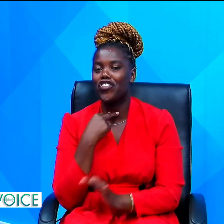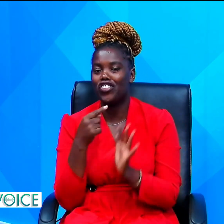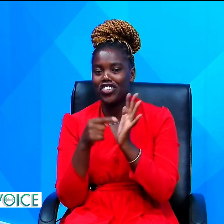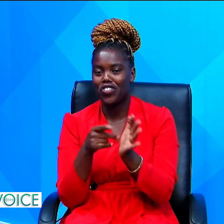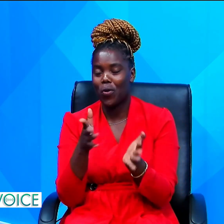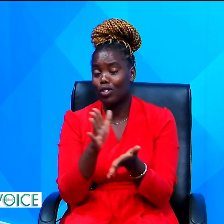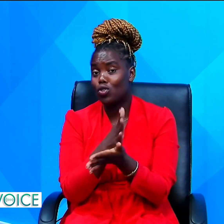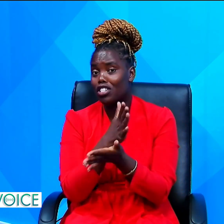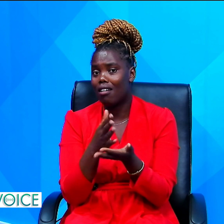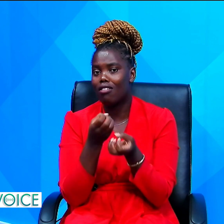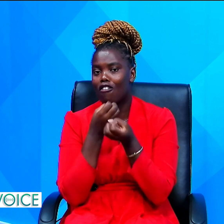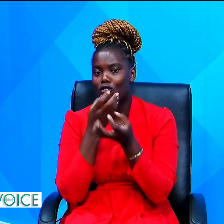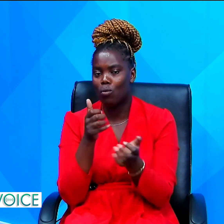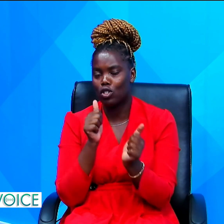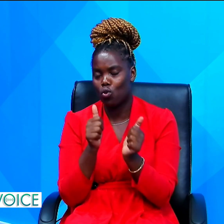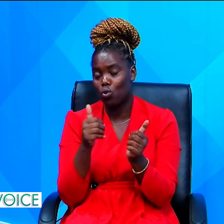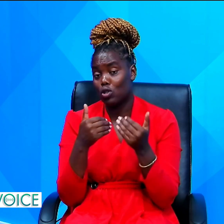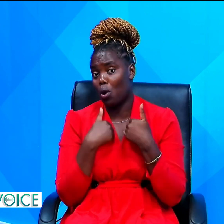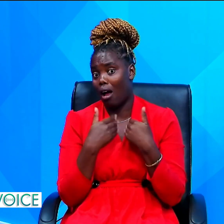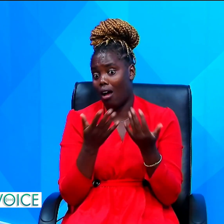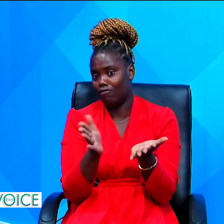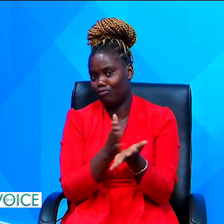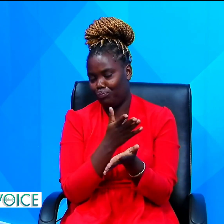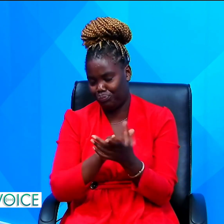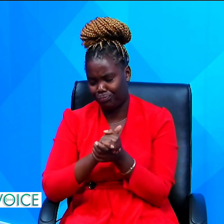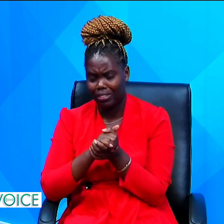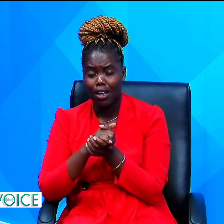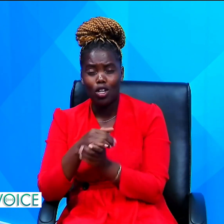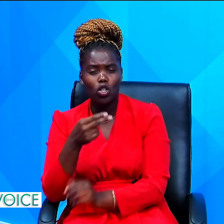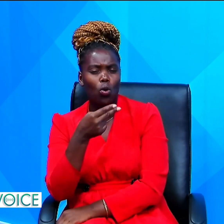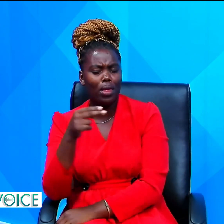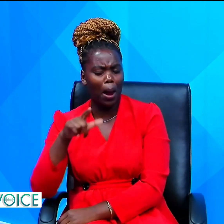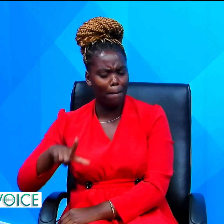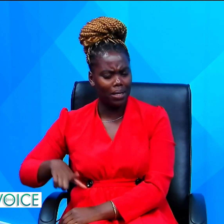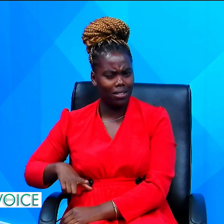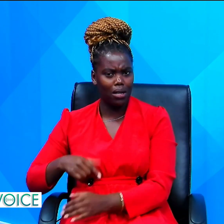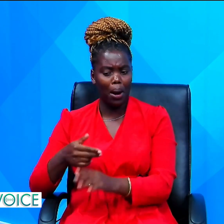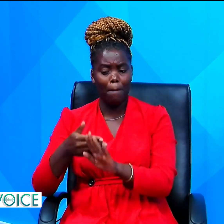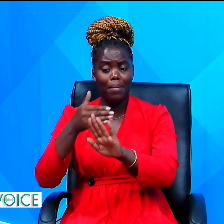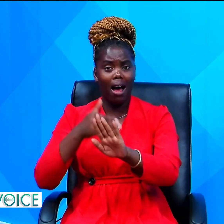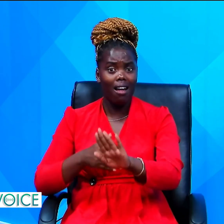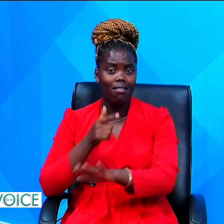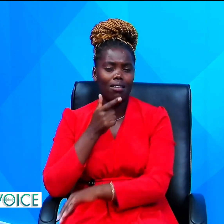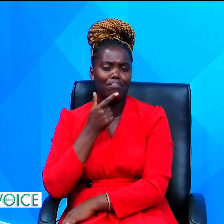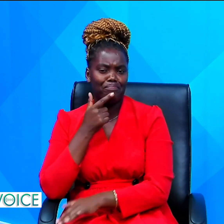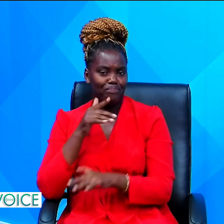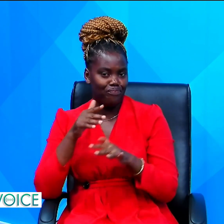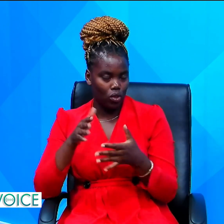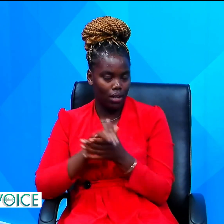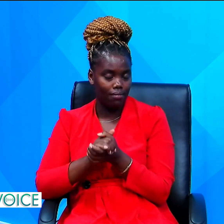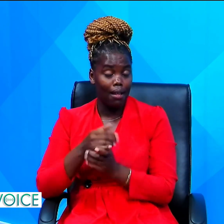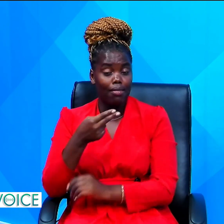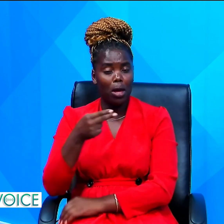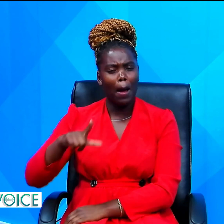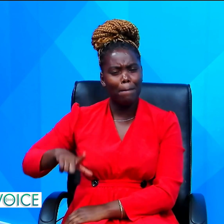and to share this information that we have about hepatitis. I said,